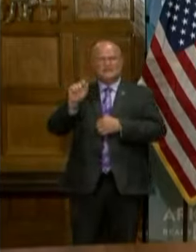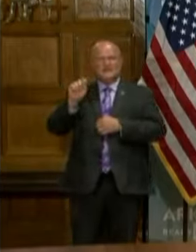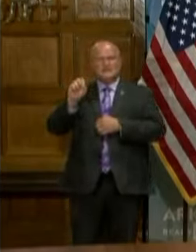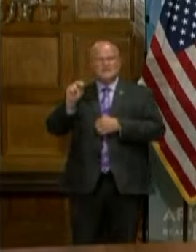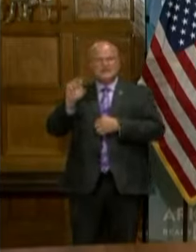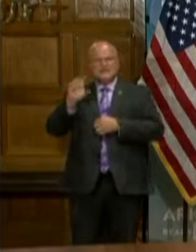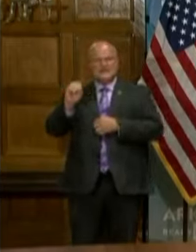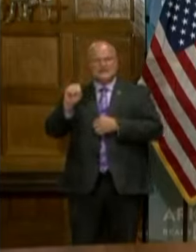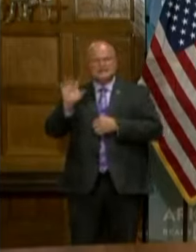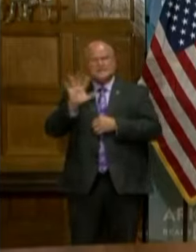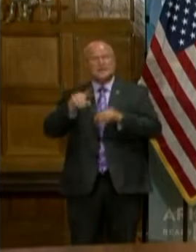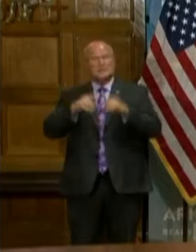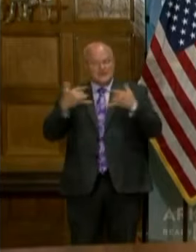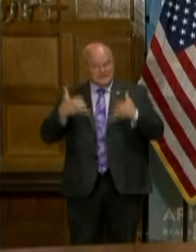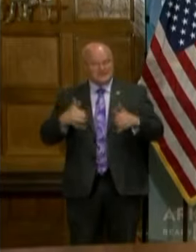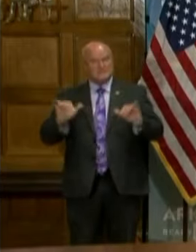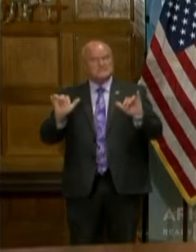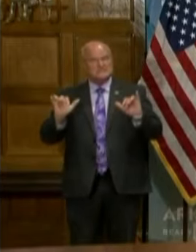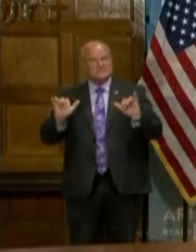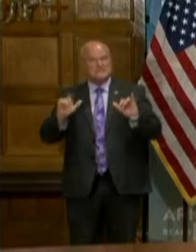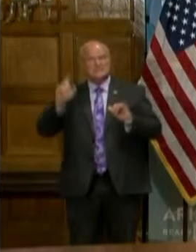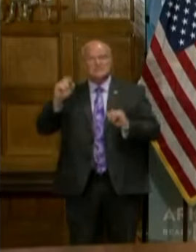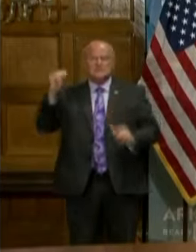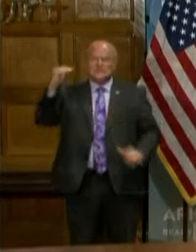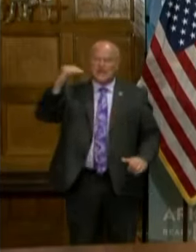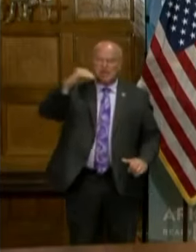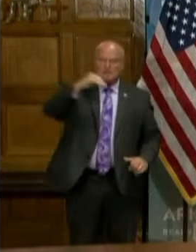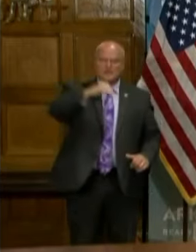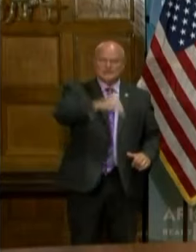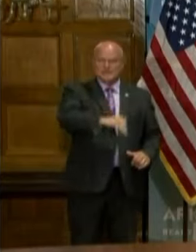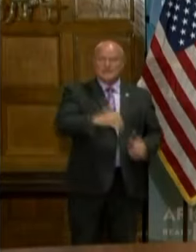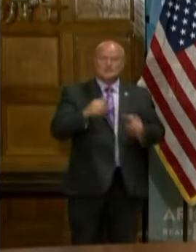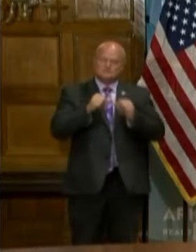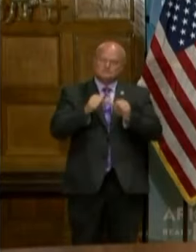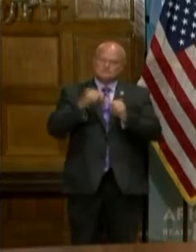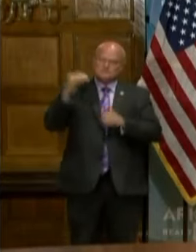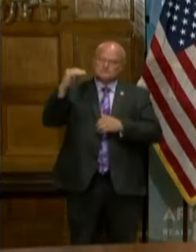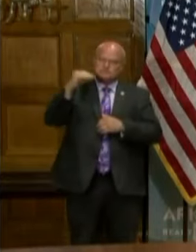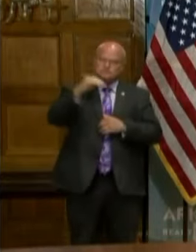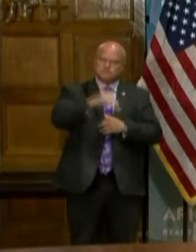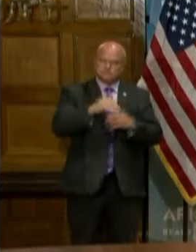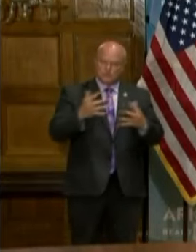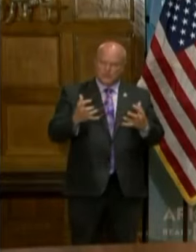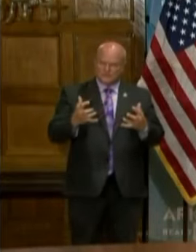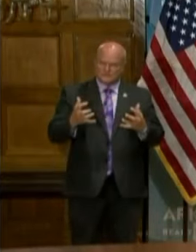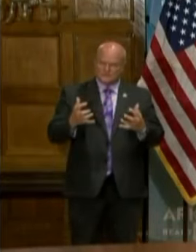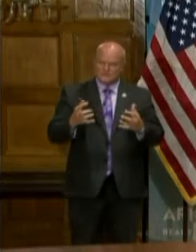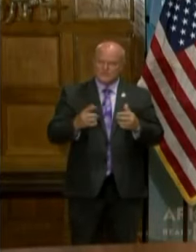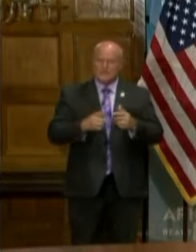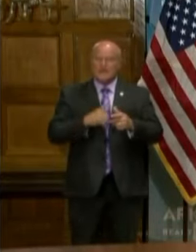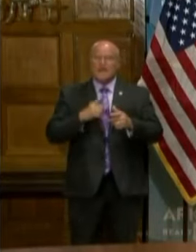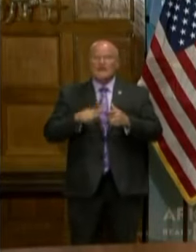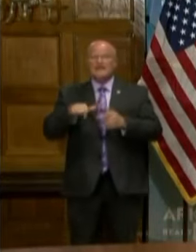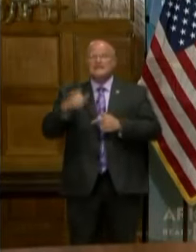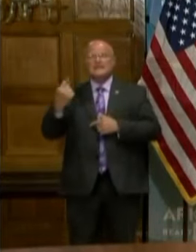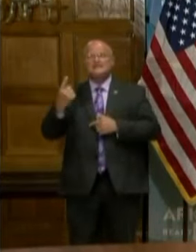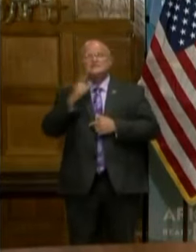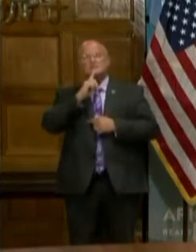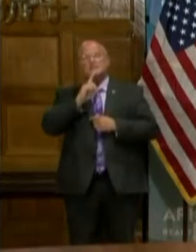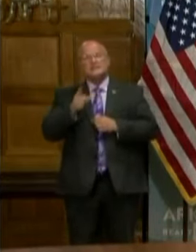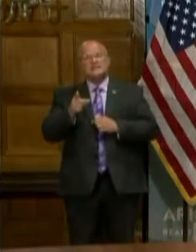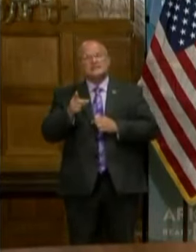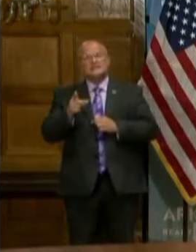will be about here, but it'll still should be coming down. We want to keep going in that direction. And then the next one